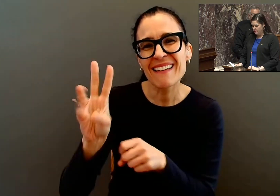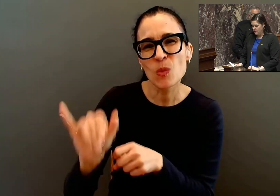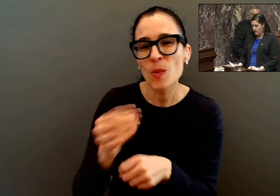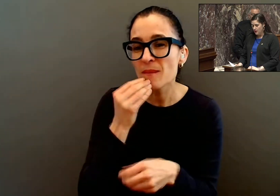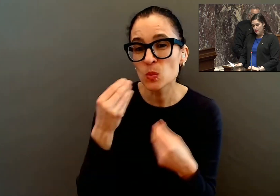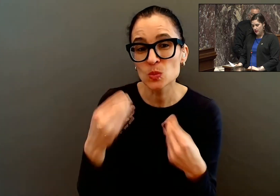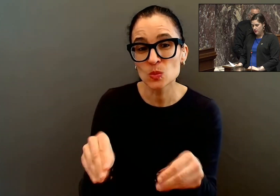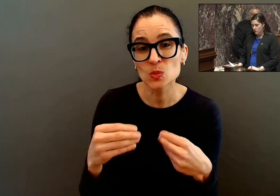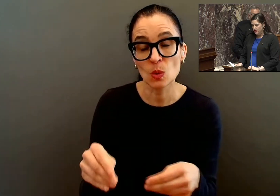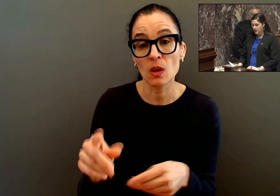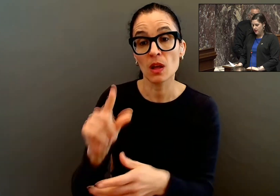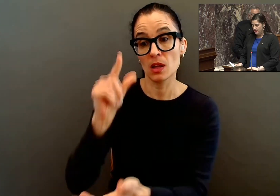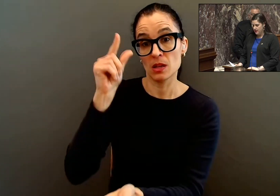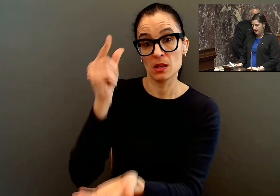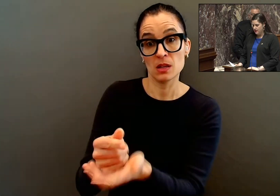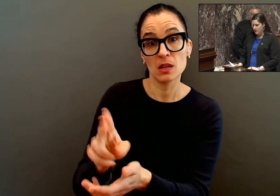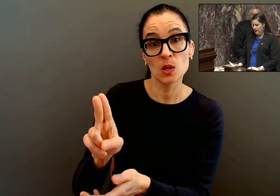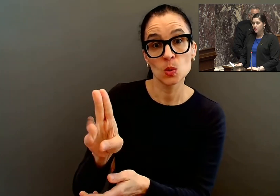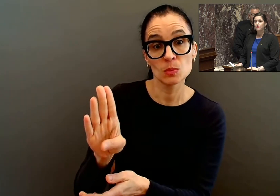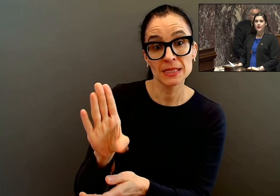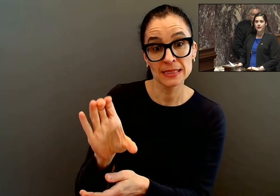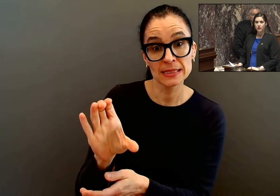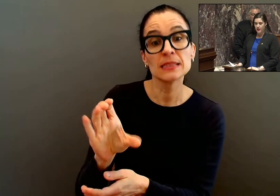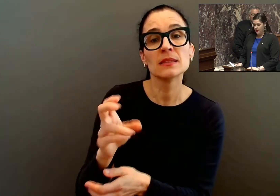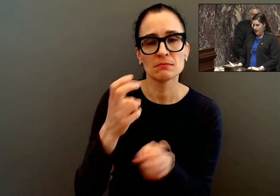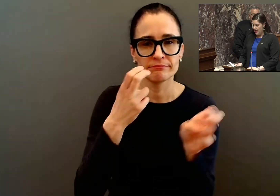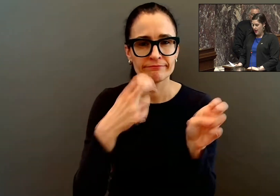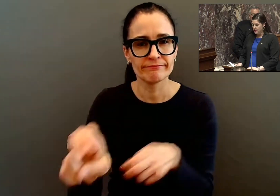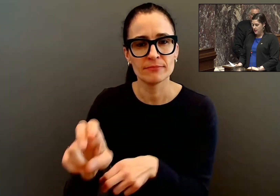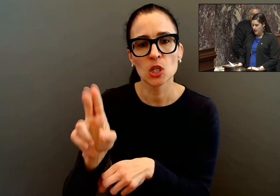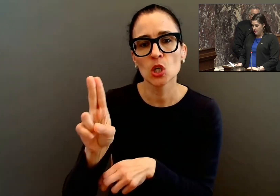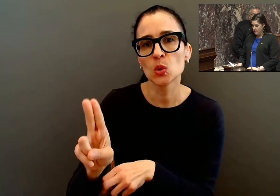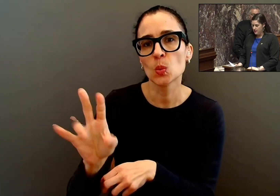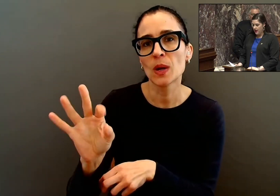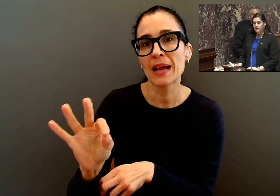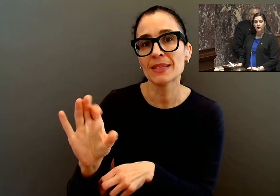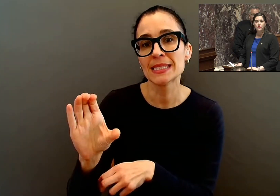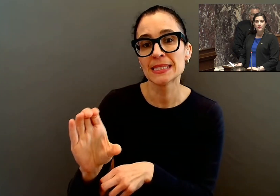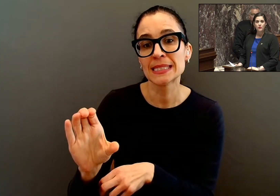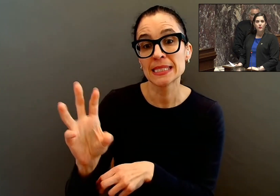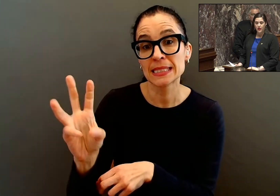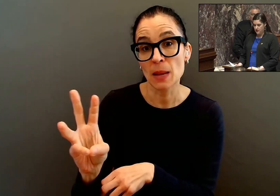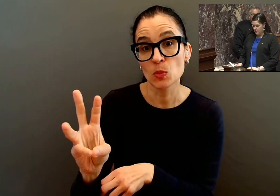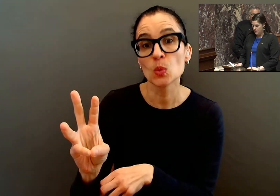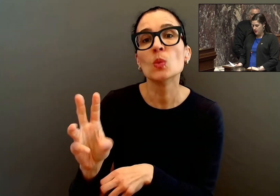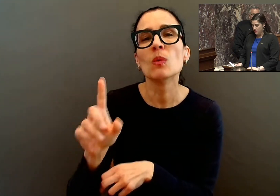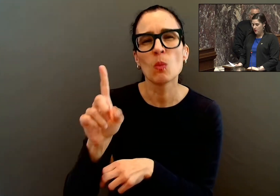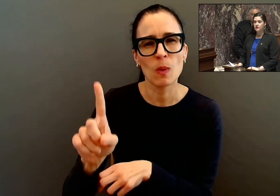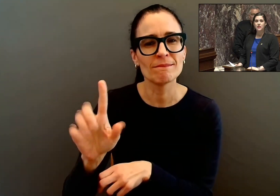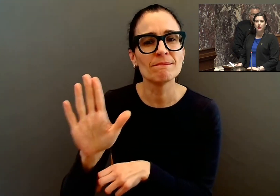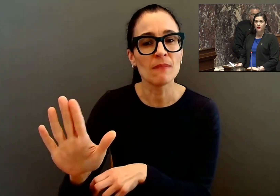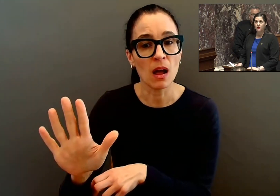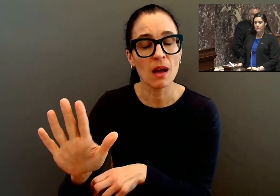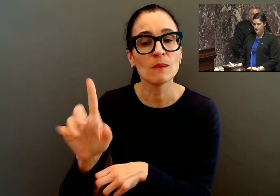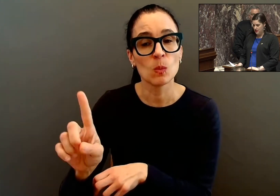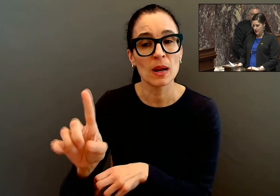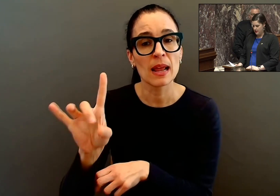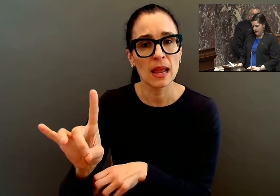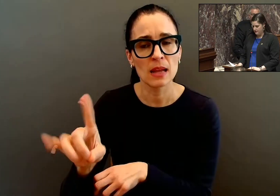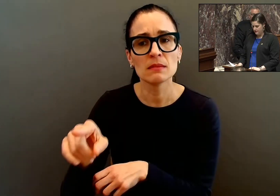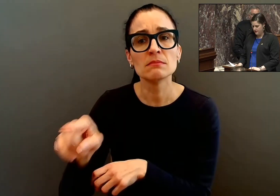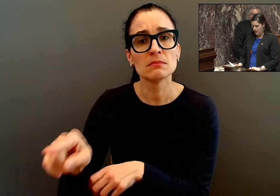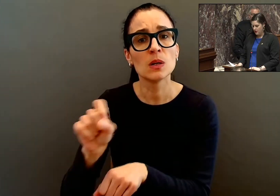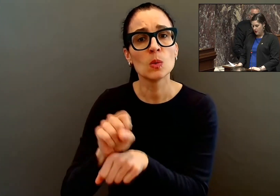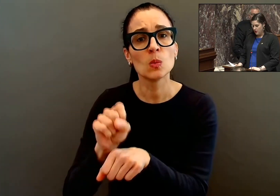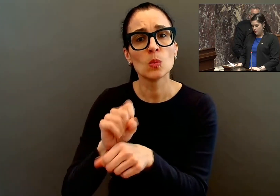roles. But in 2019, Kim actually made history as the youngest and first female president in UFCW